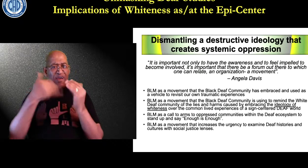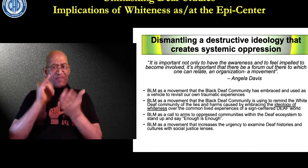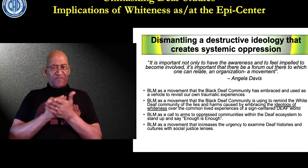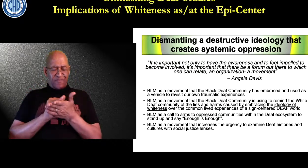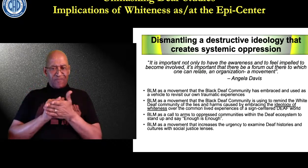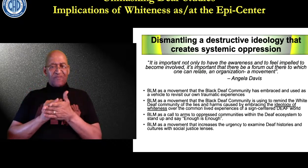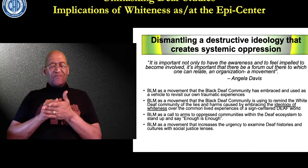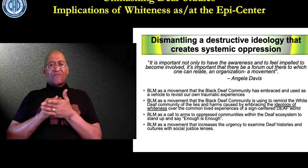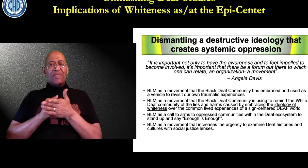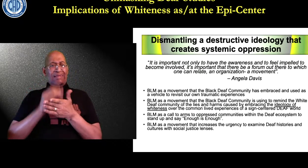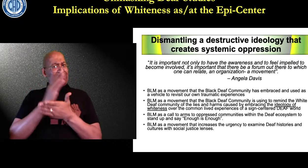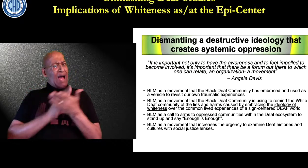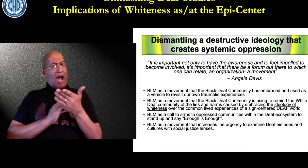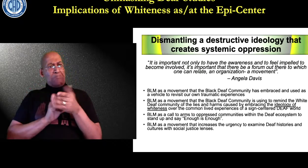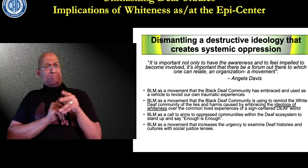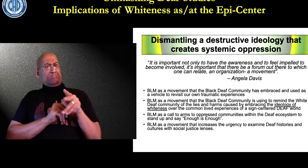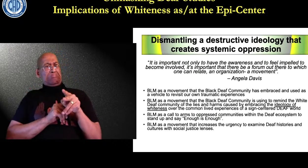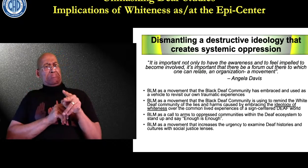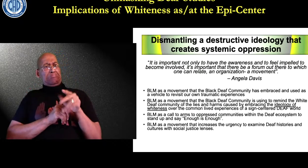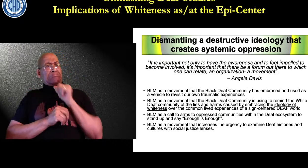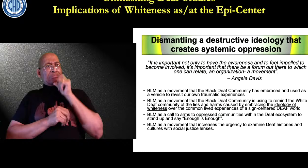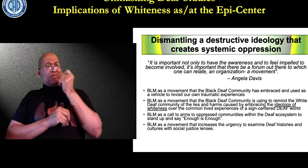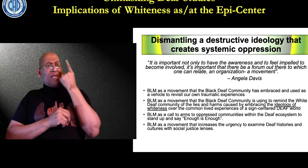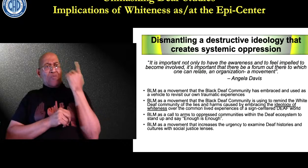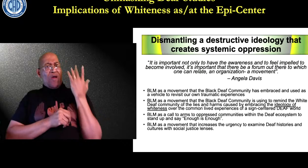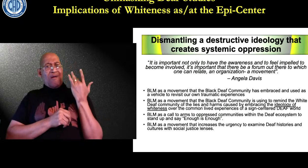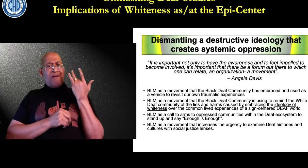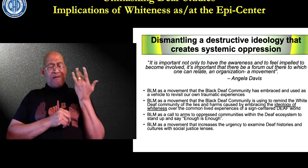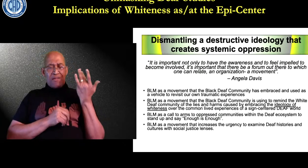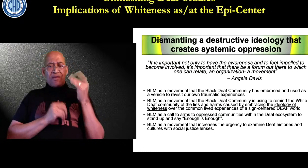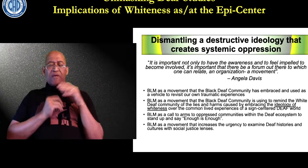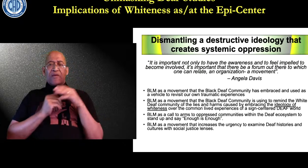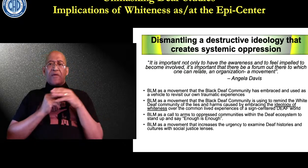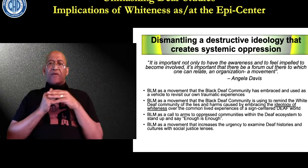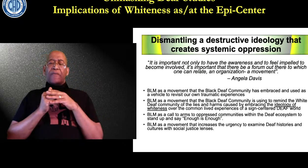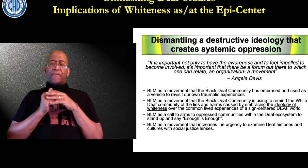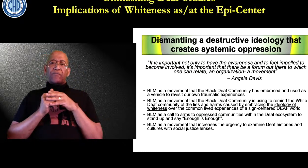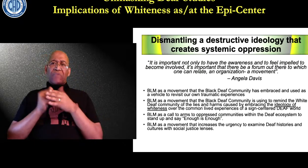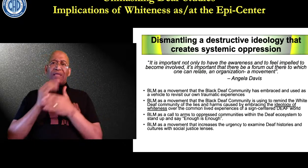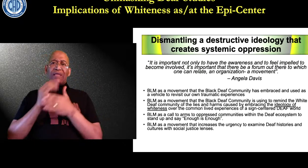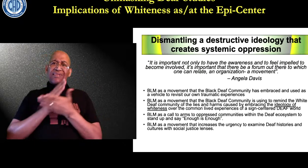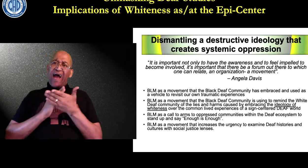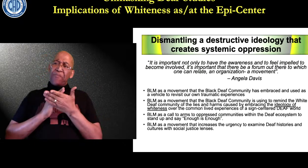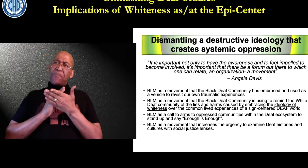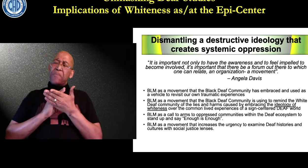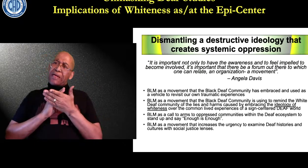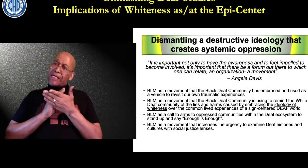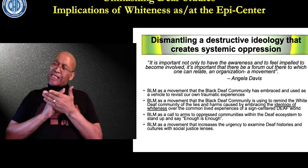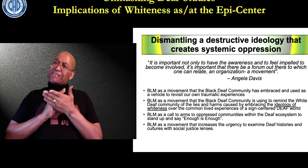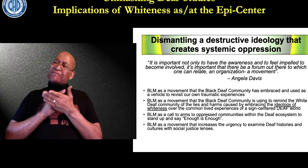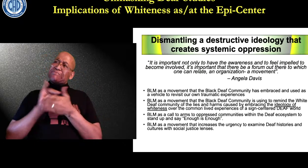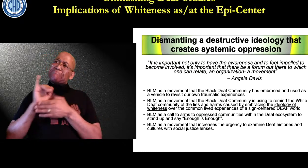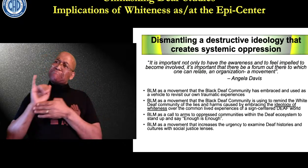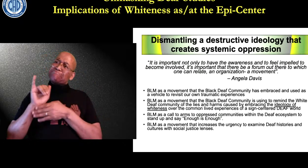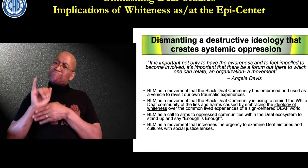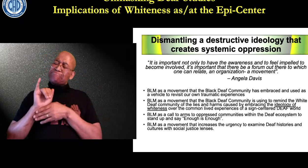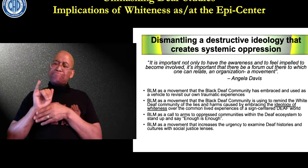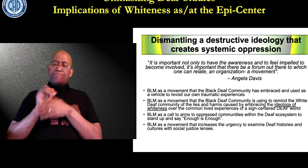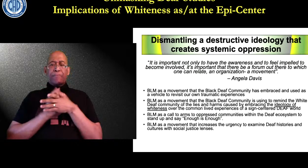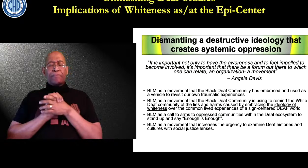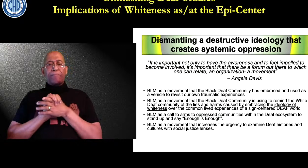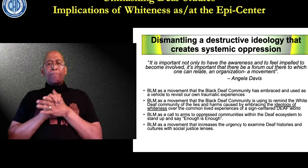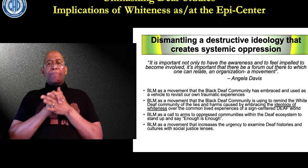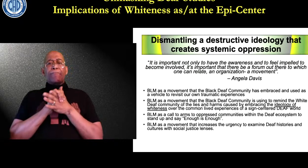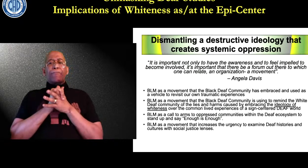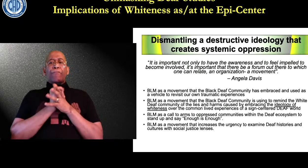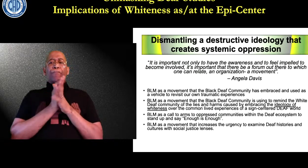see our angers and frustrations. To have had kept all of that in, and people are saying, I don't understand why you feel